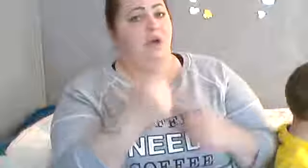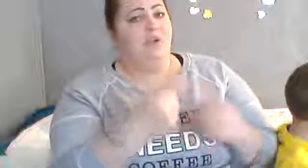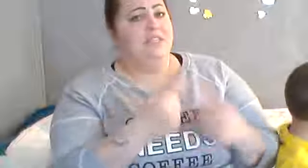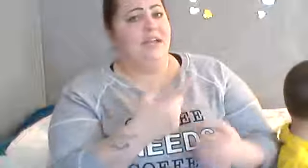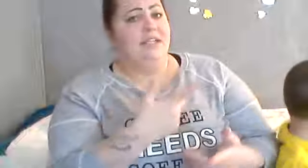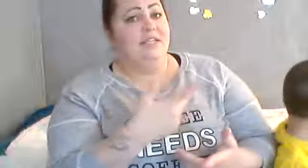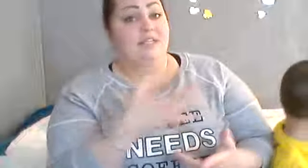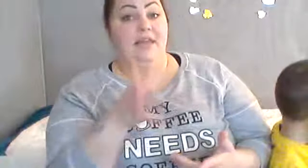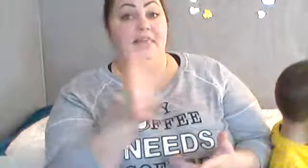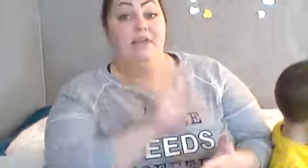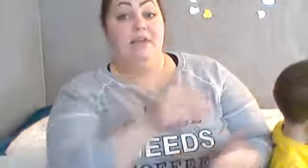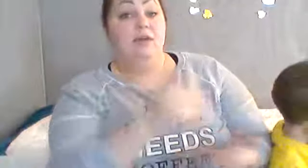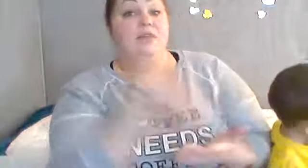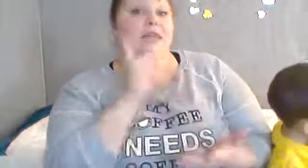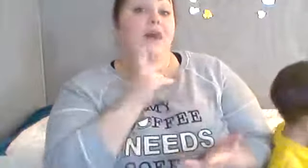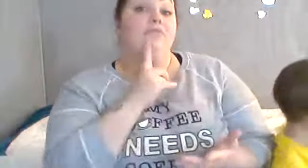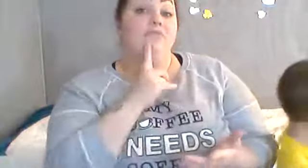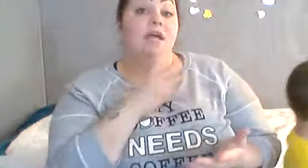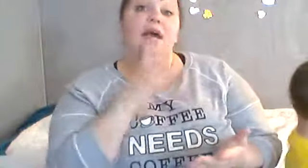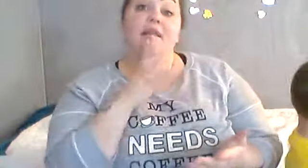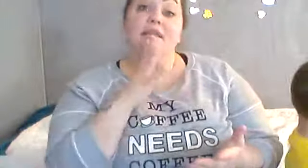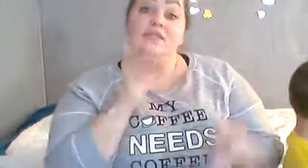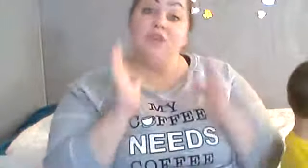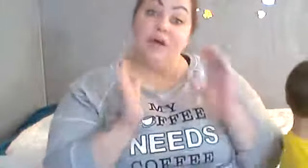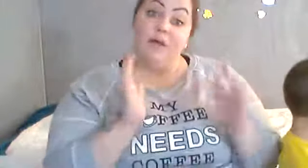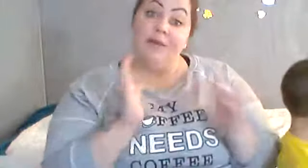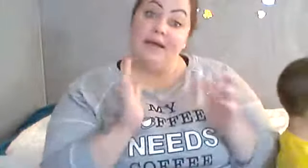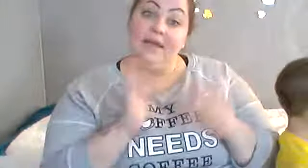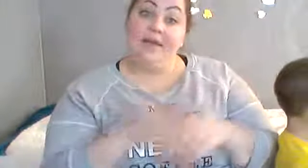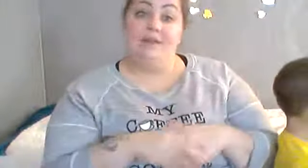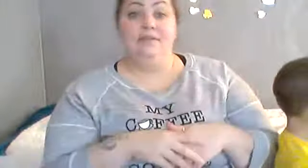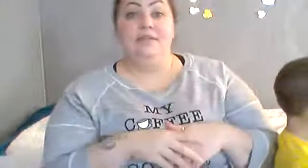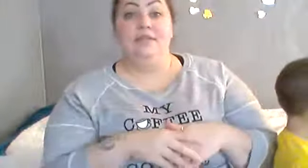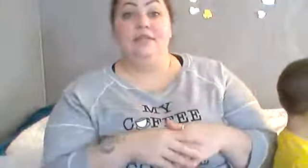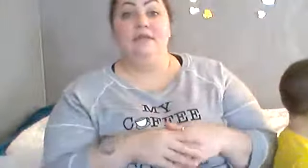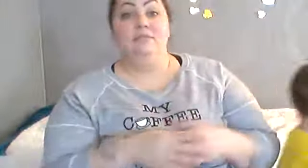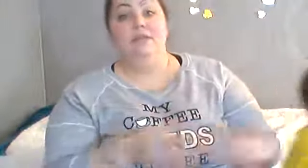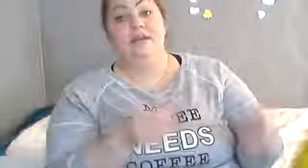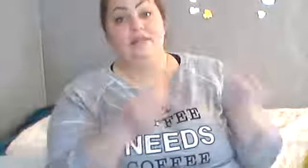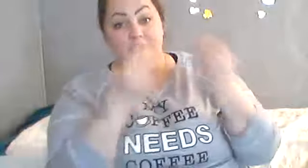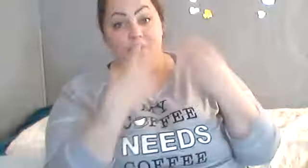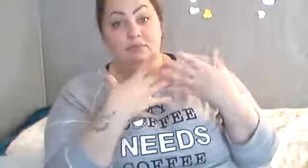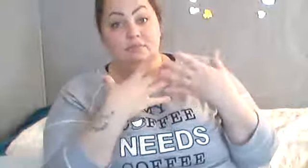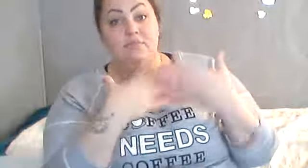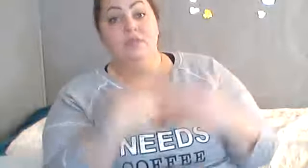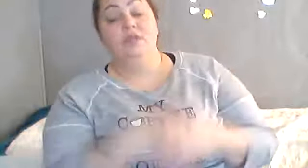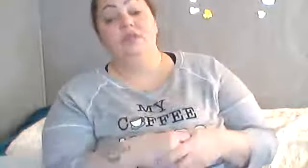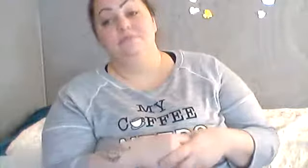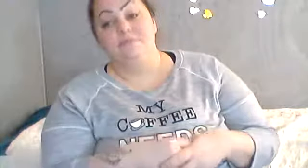how do I sign this? And they're all deaf. And then they'll talk about it and then they'll let us know.